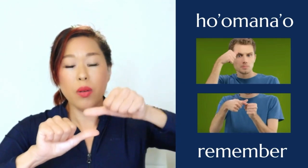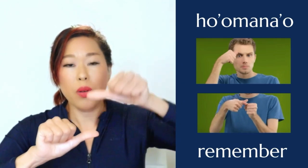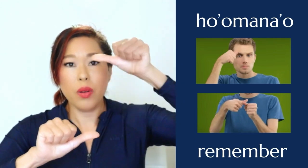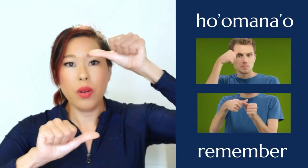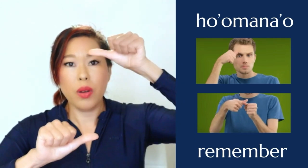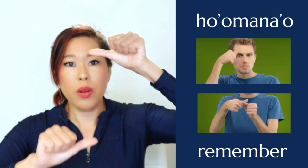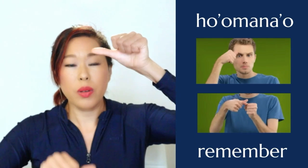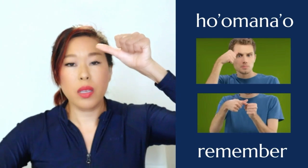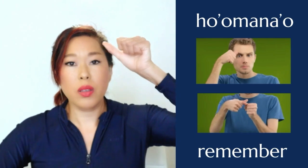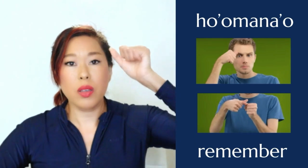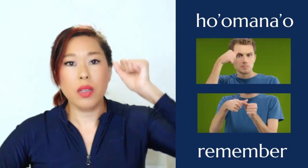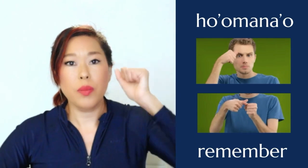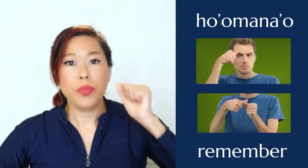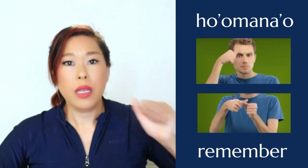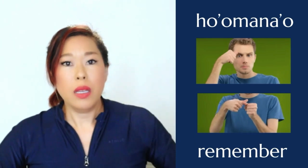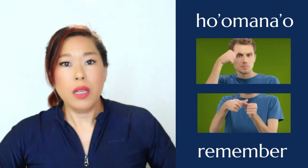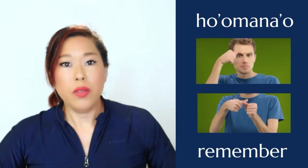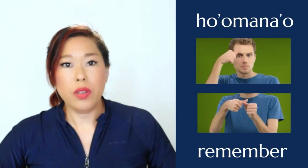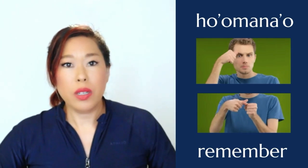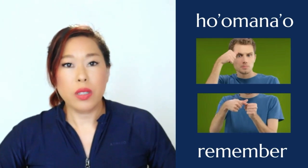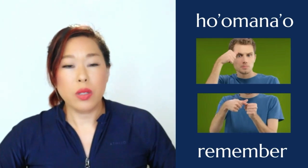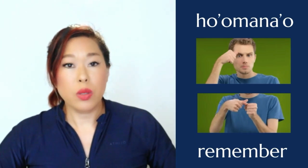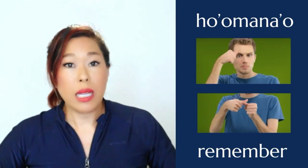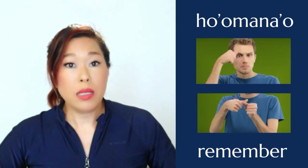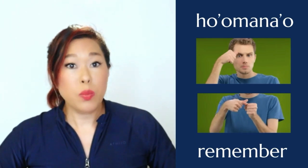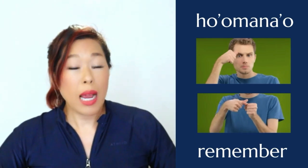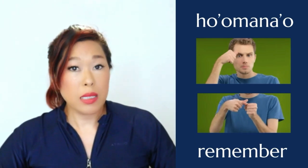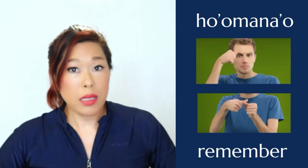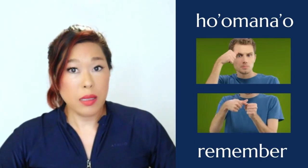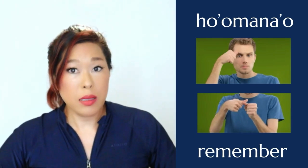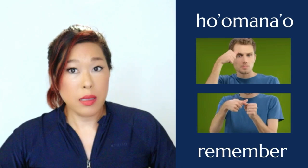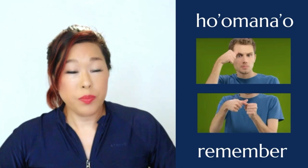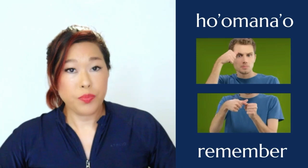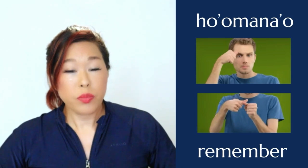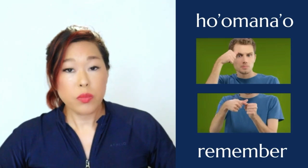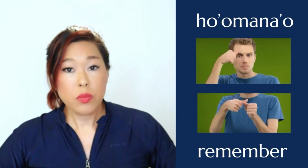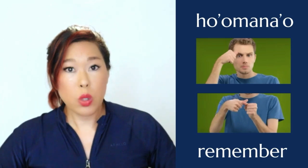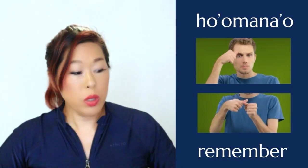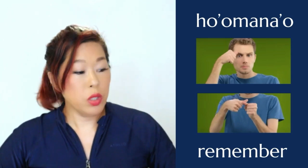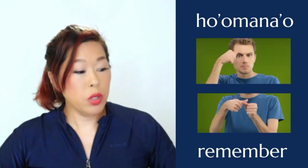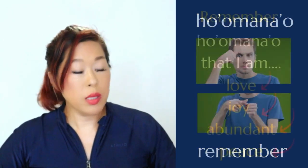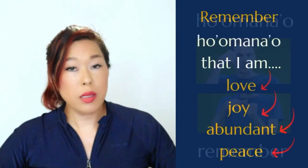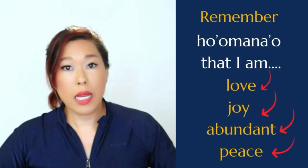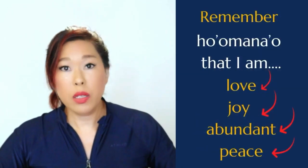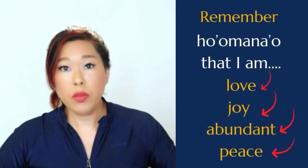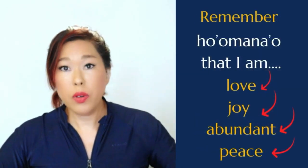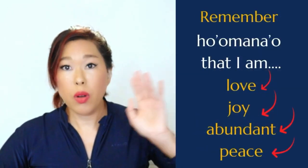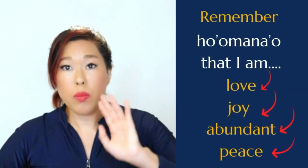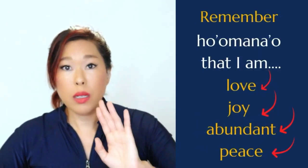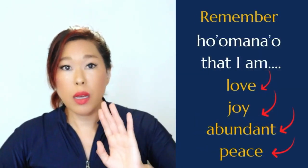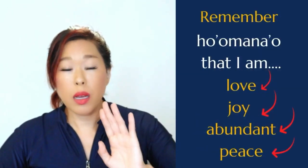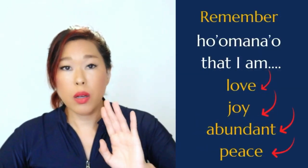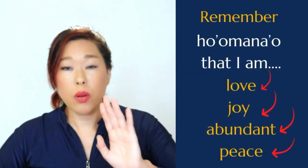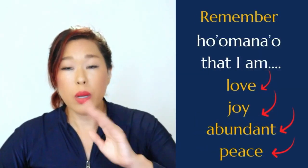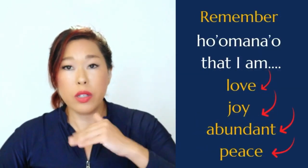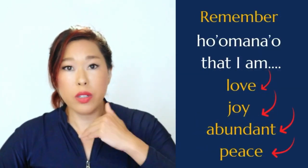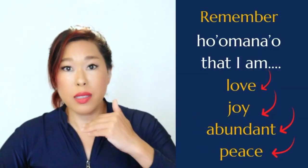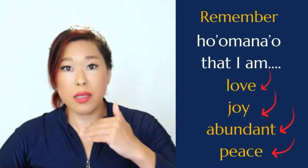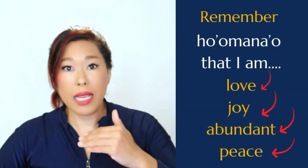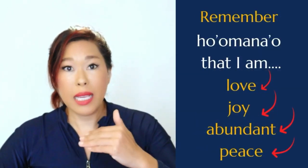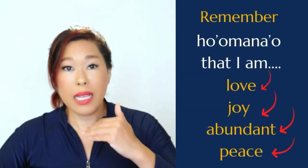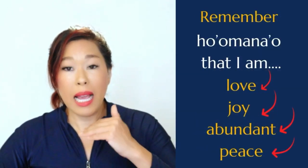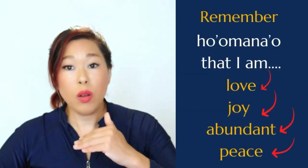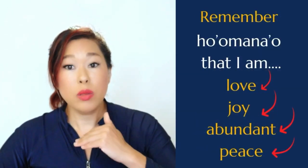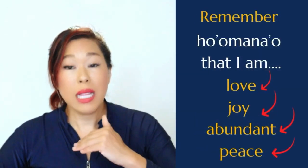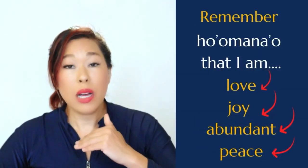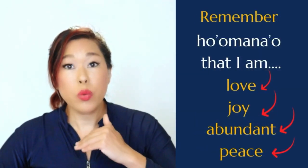mana'o. Okay, good. Very good. So let's practice. We're going to do the sign for ho'omana'o, and you're going to